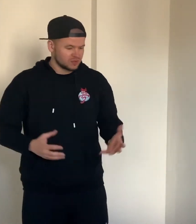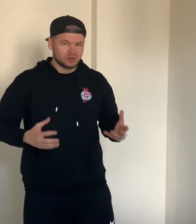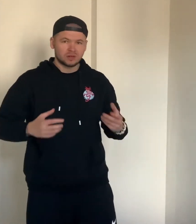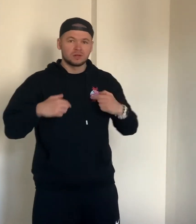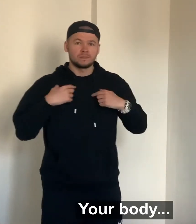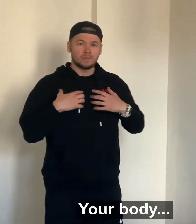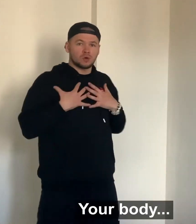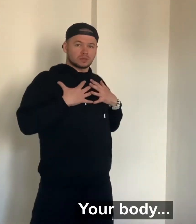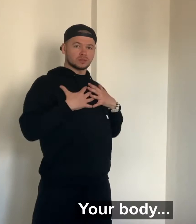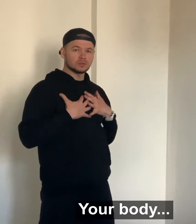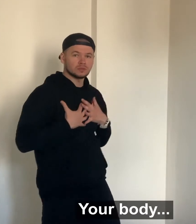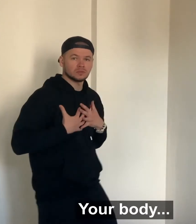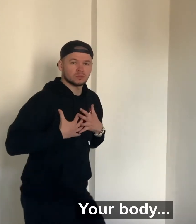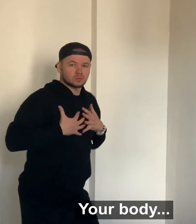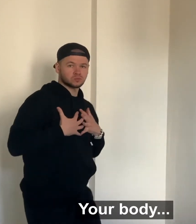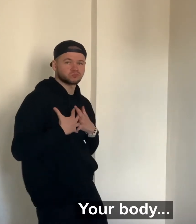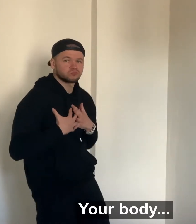your body.